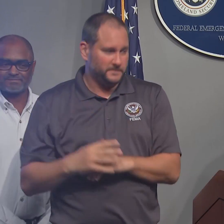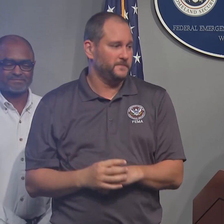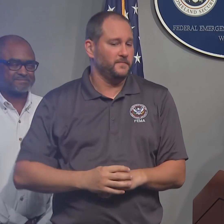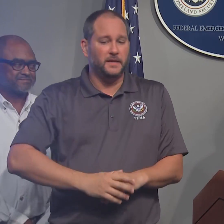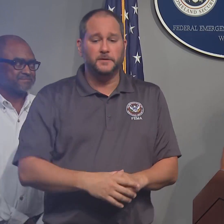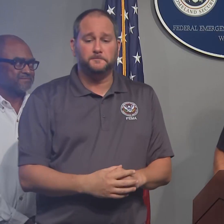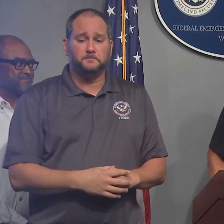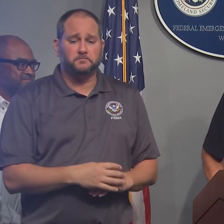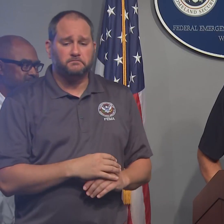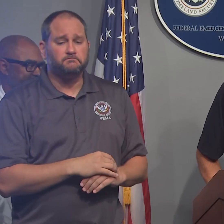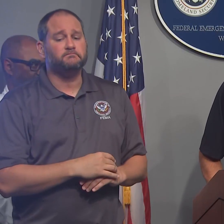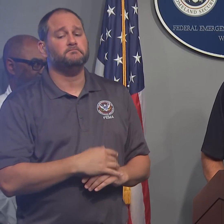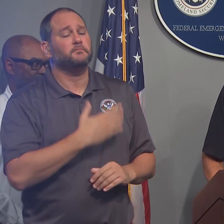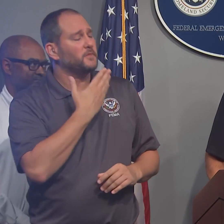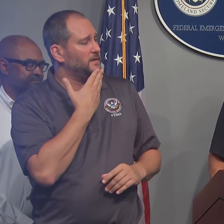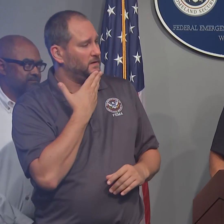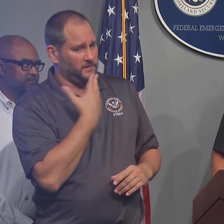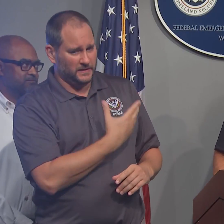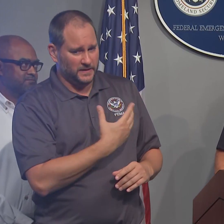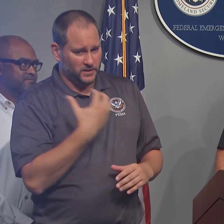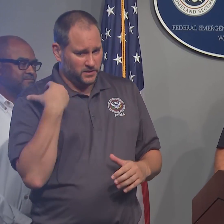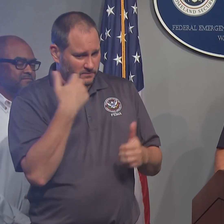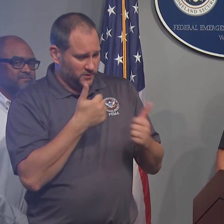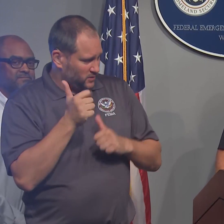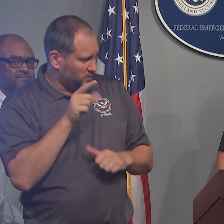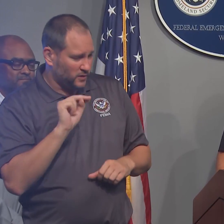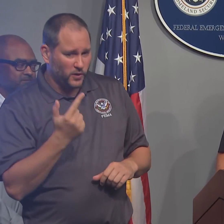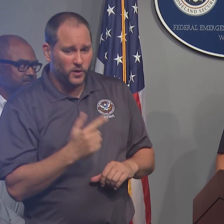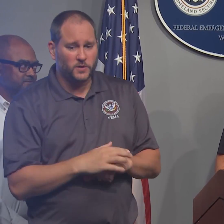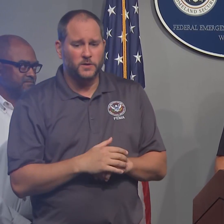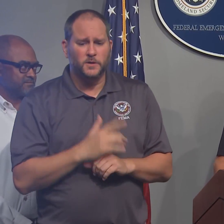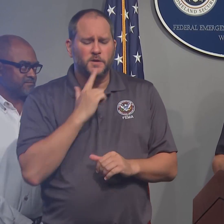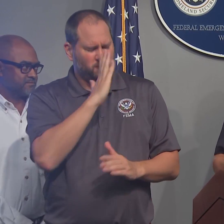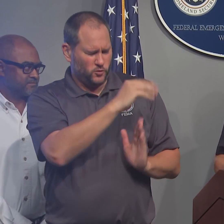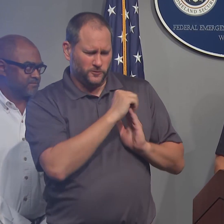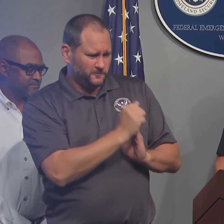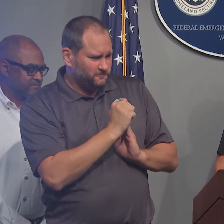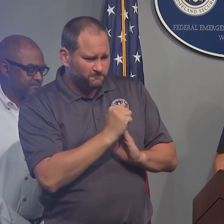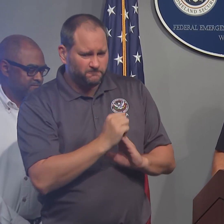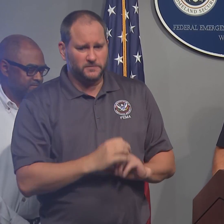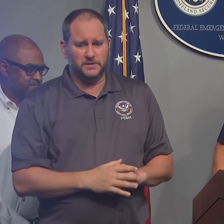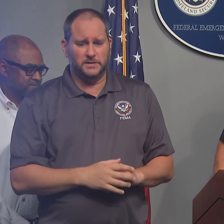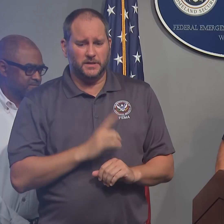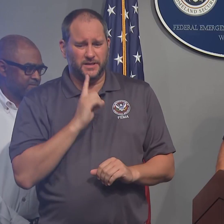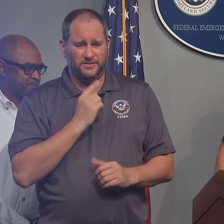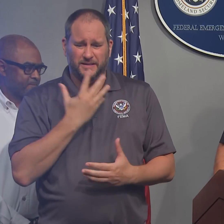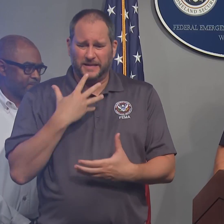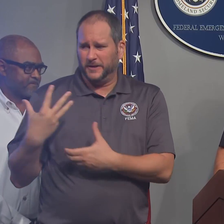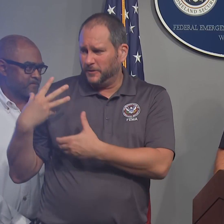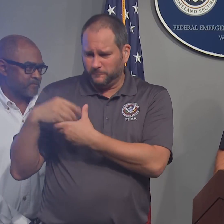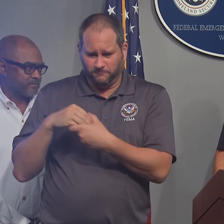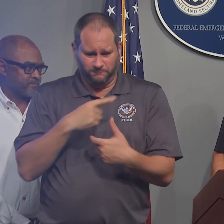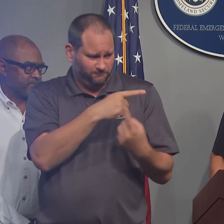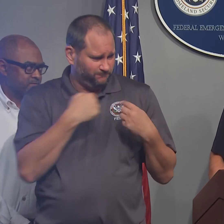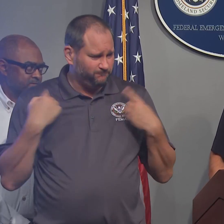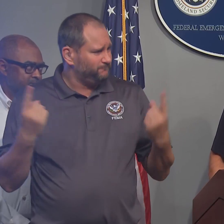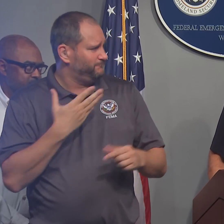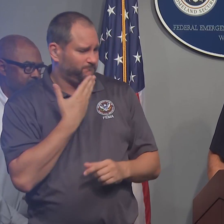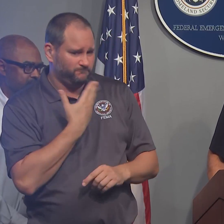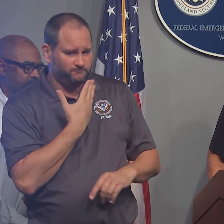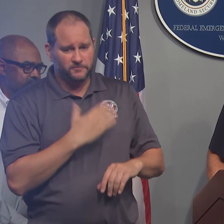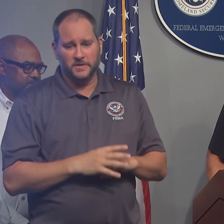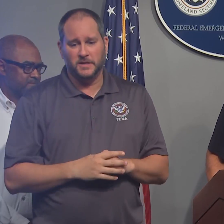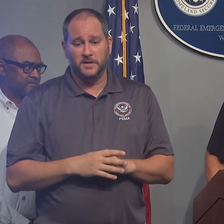Thank you, Administrator Long, and we certainly appreciate your leadership and your inclusiveness of our faith-based and